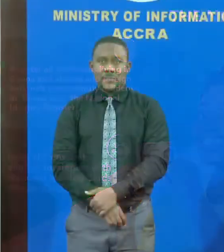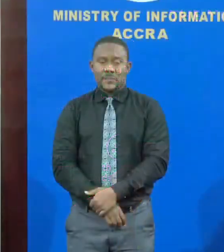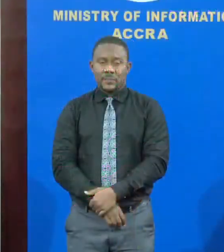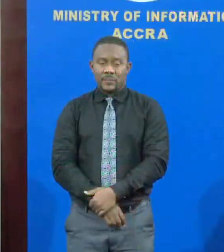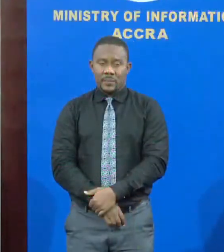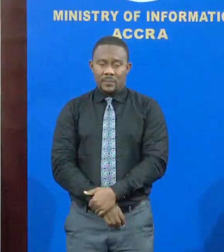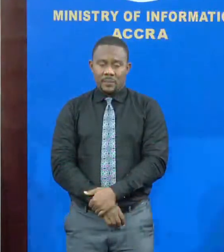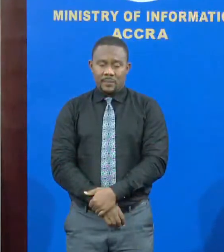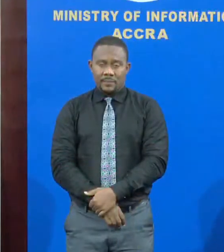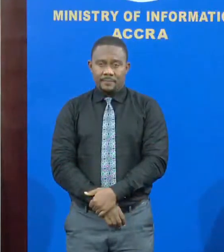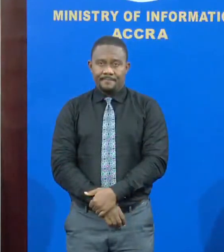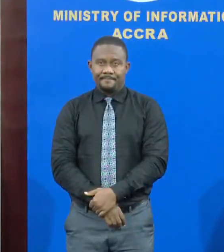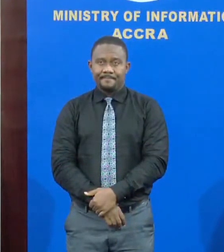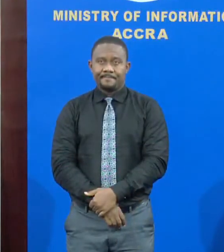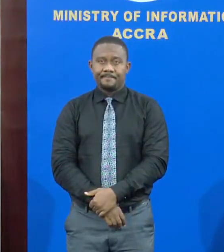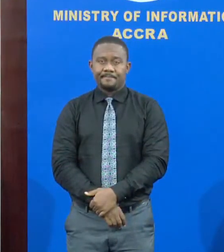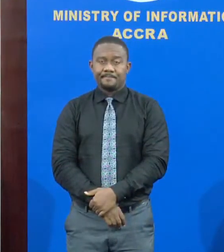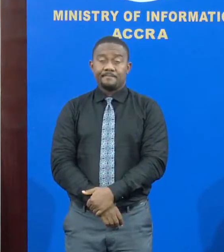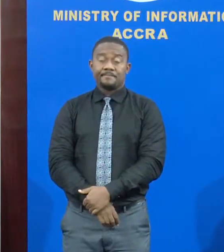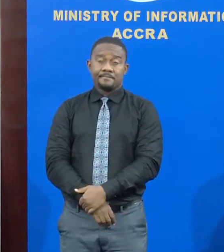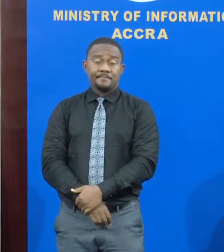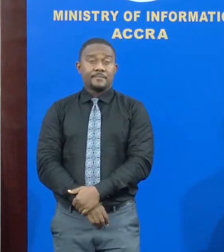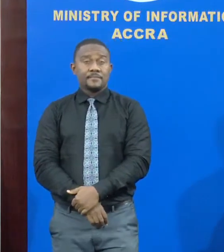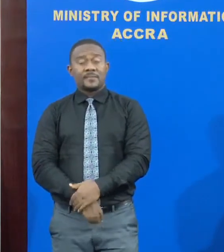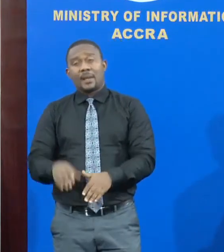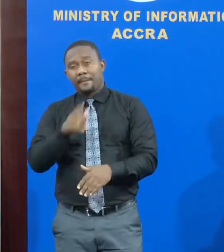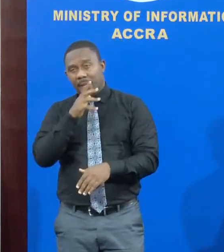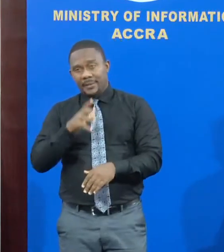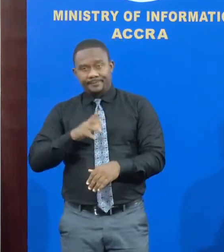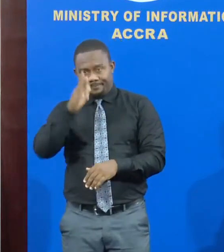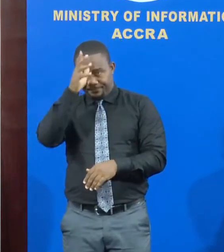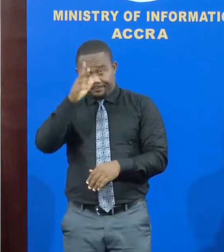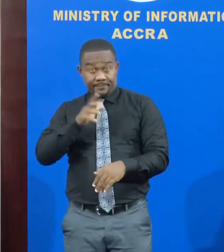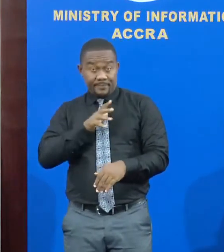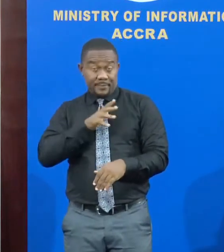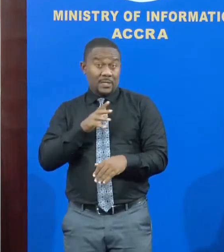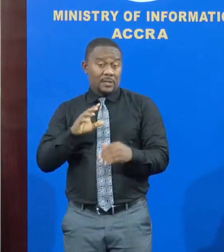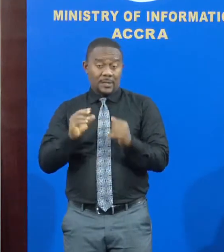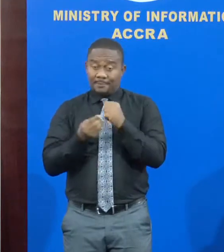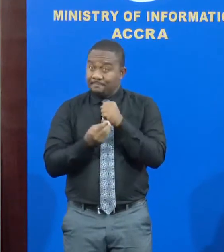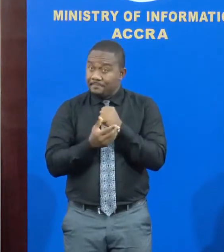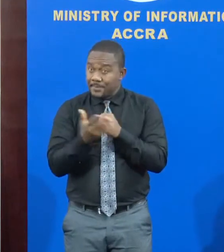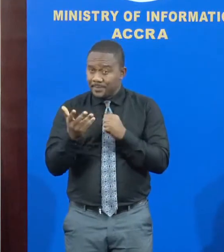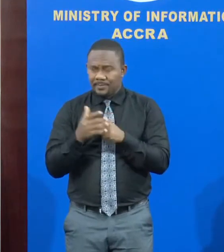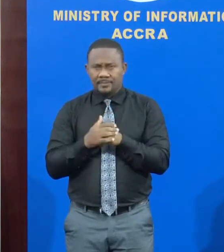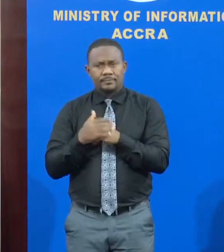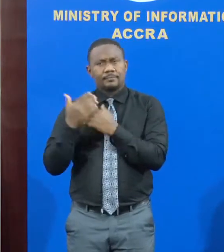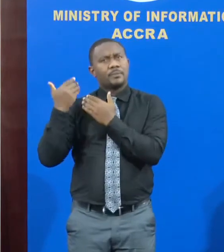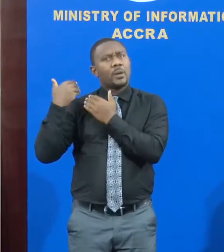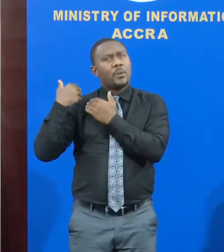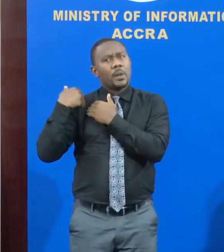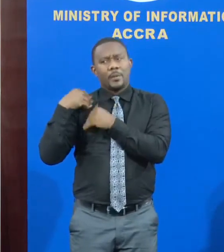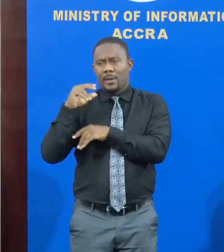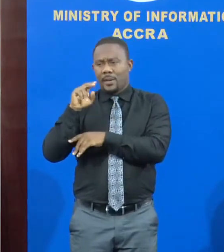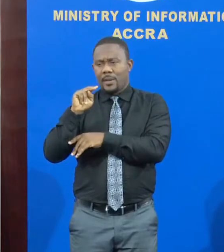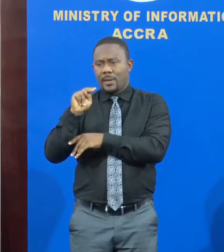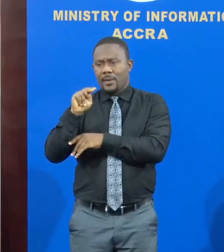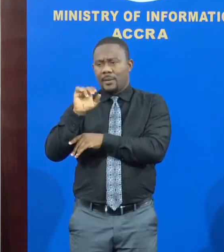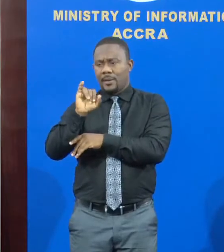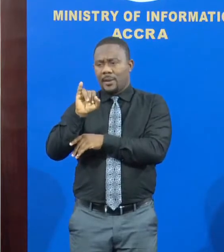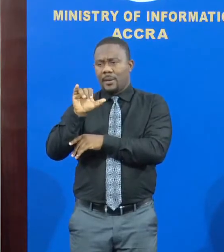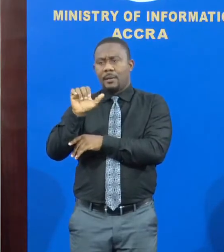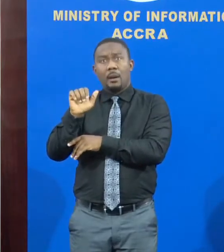Distinguished ladies and gentlemen and friends from the media, the mandate of the National Identification Authority can be